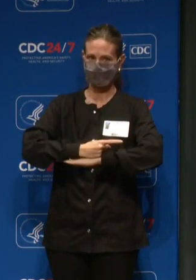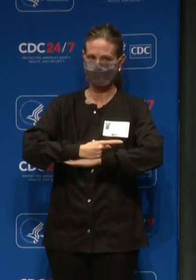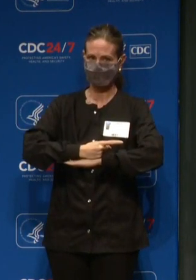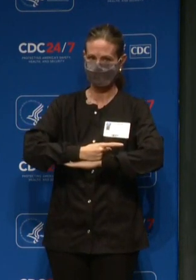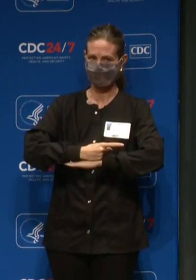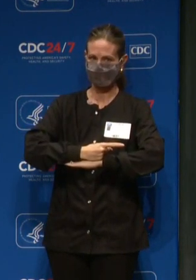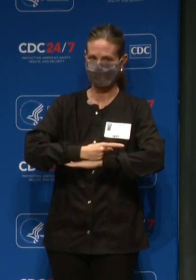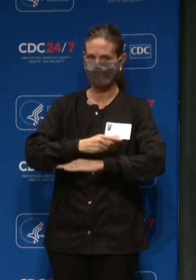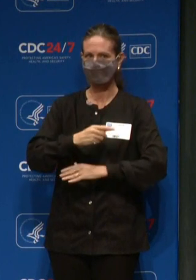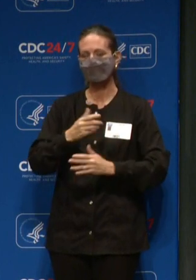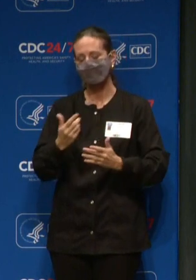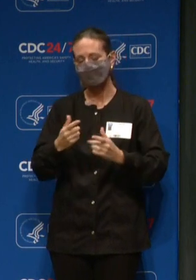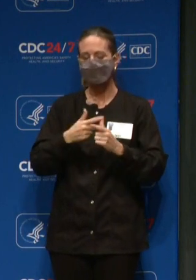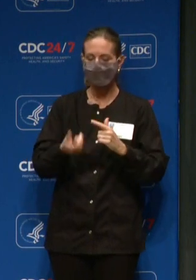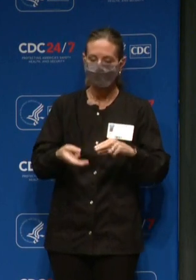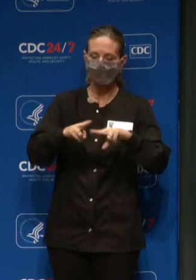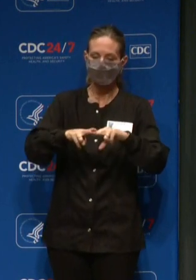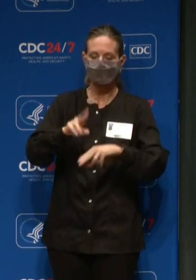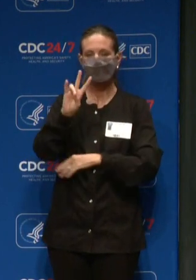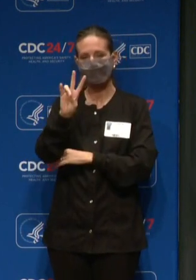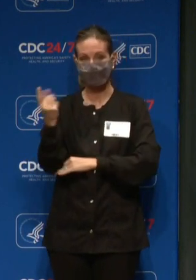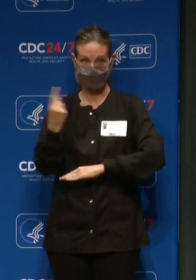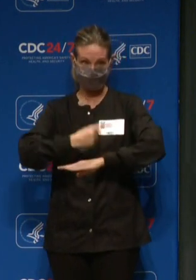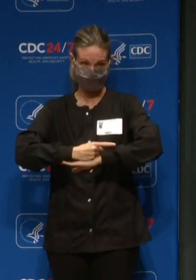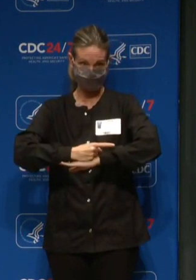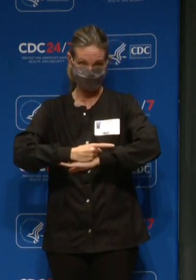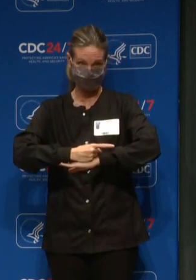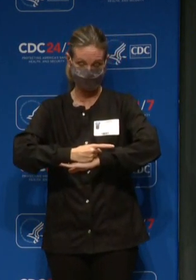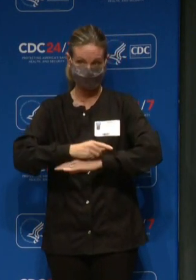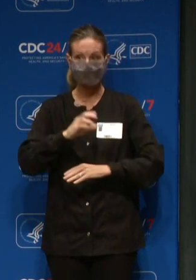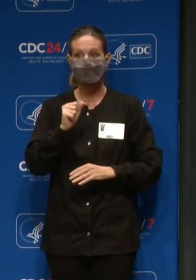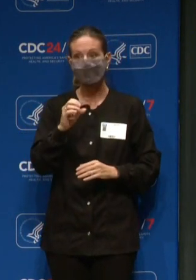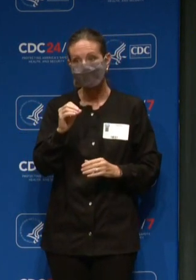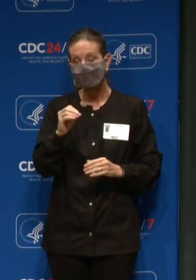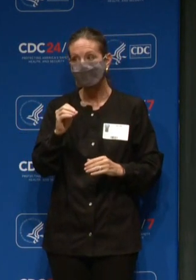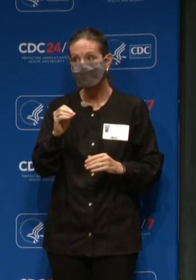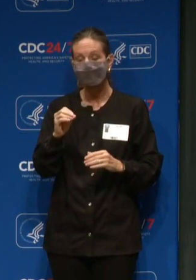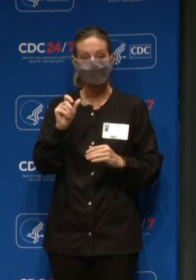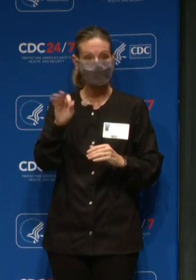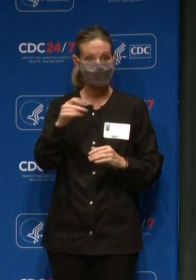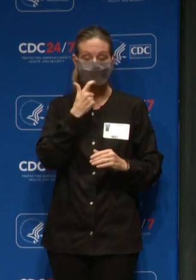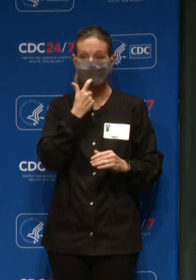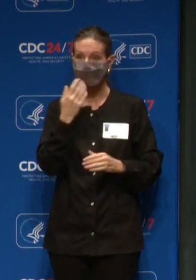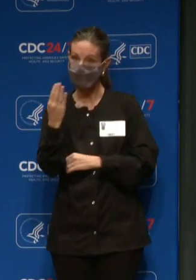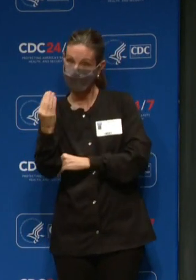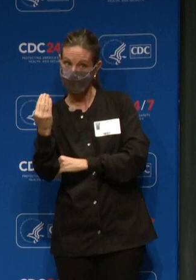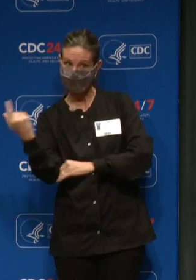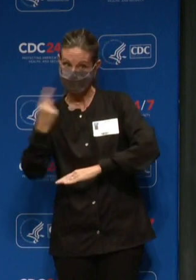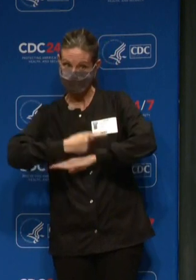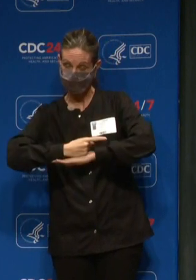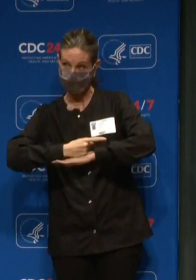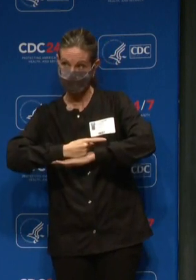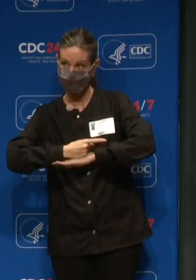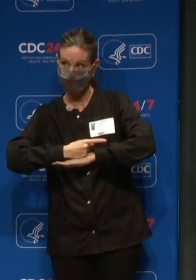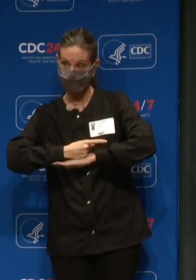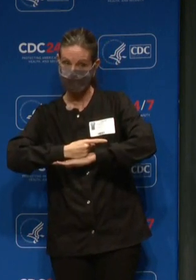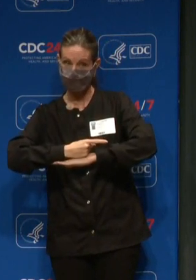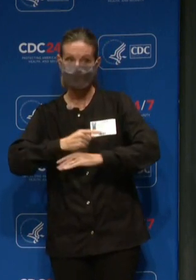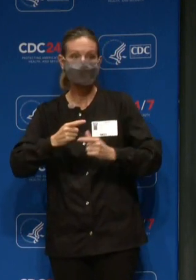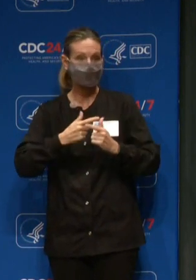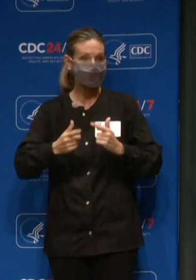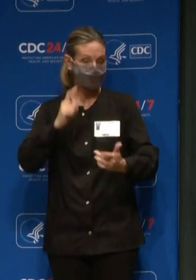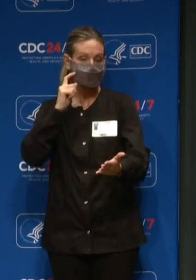data collectively, if you did the cutoff at 14 days, you actually identified almost everyone